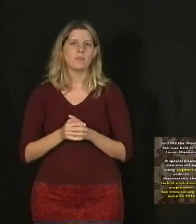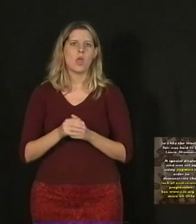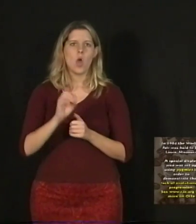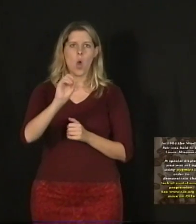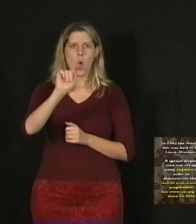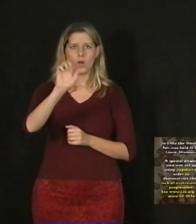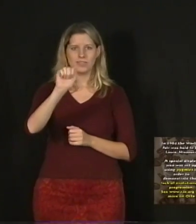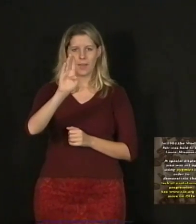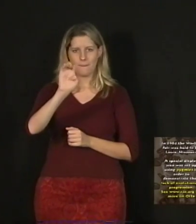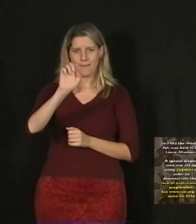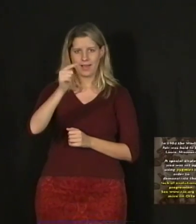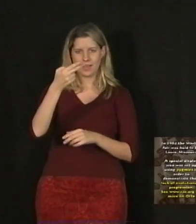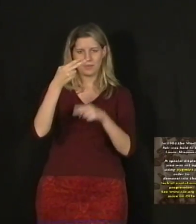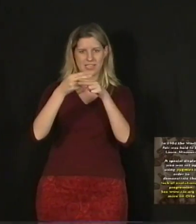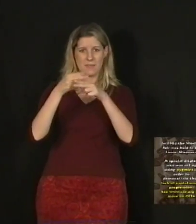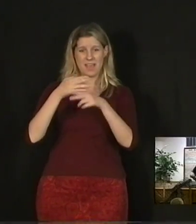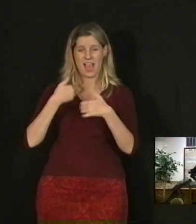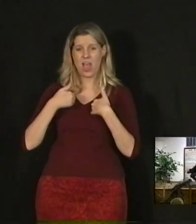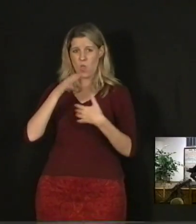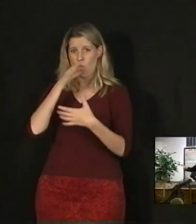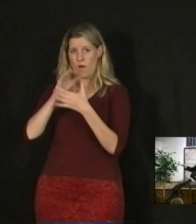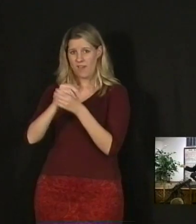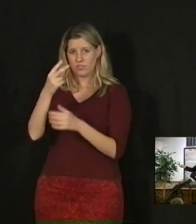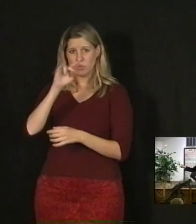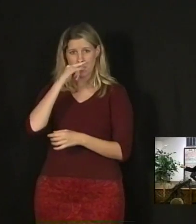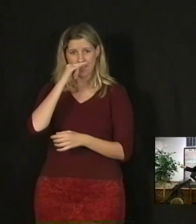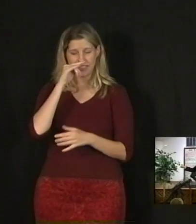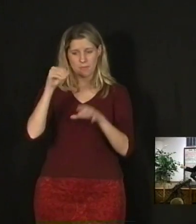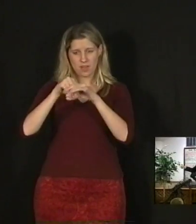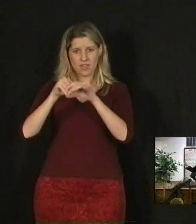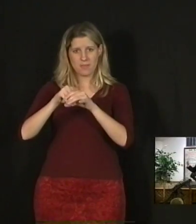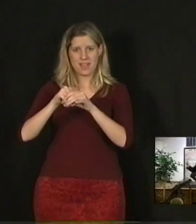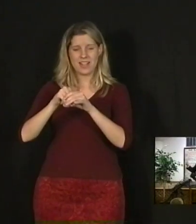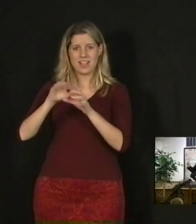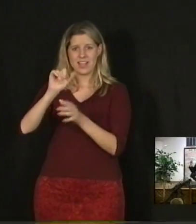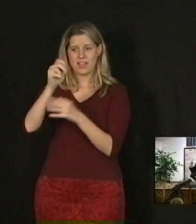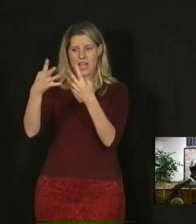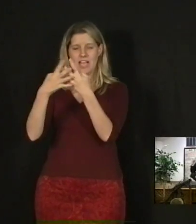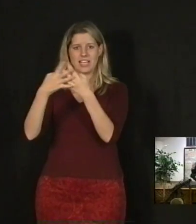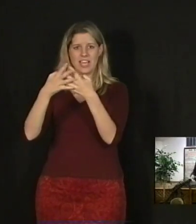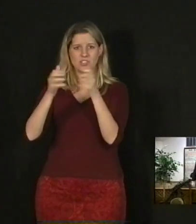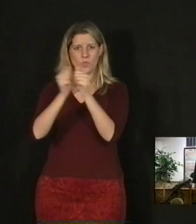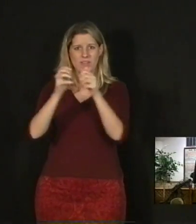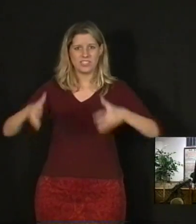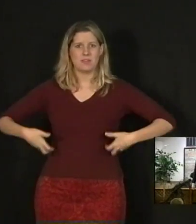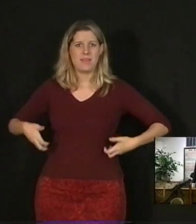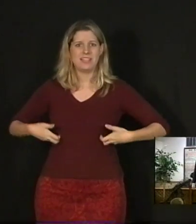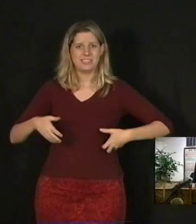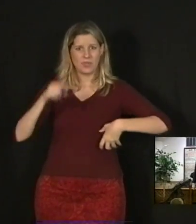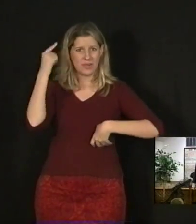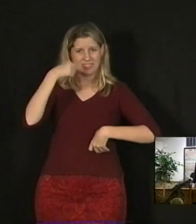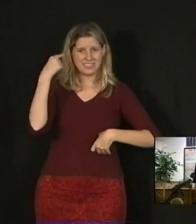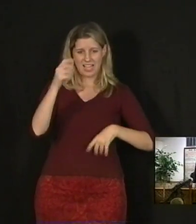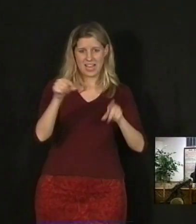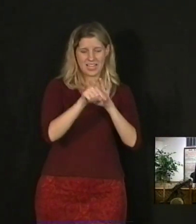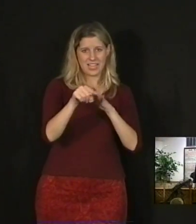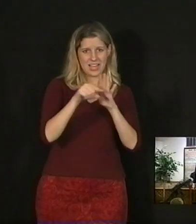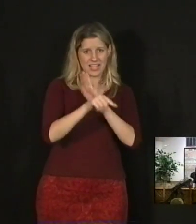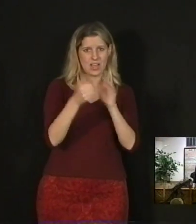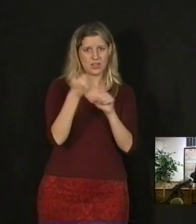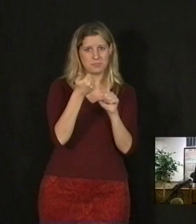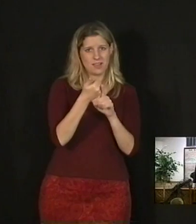Ota had a wife and 2 kids. They put him in a cage with chimpanzees. He went insane and killed himself.